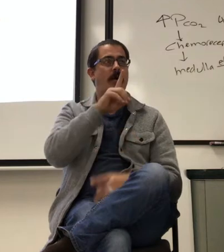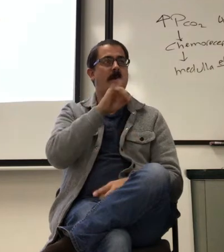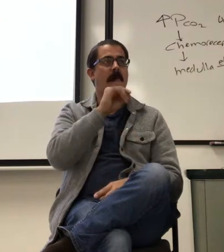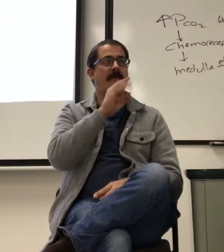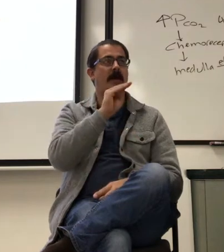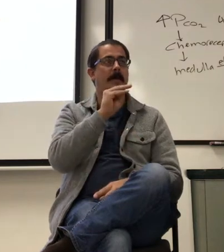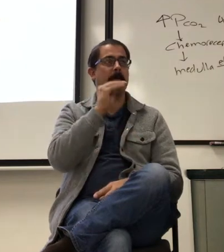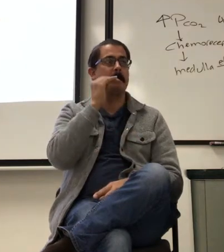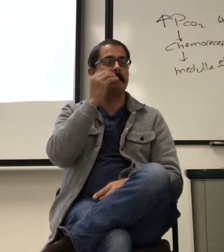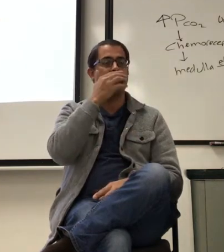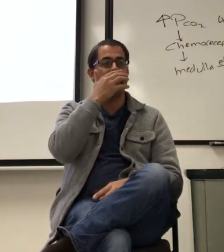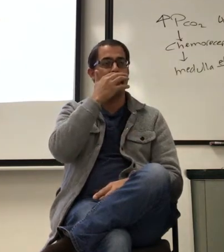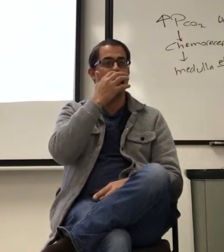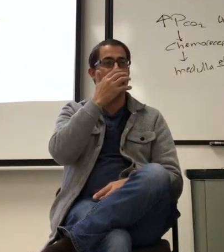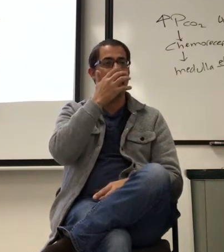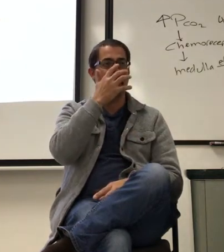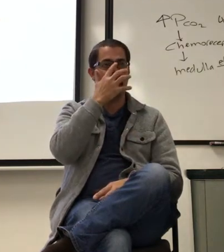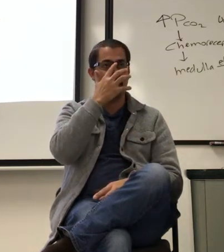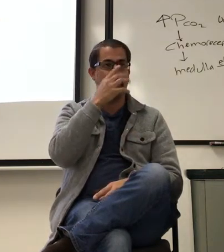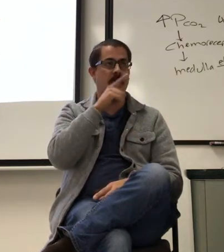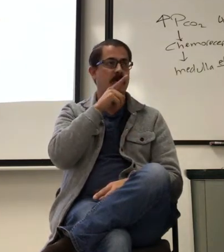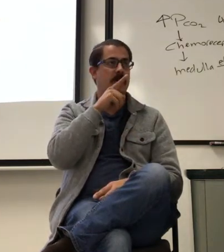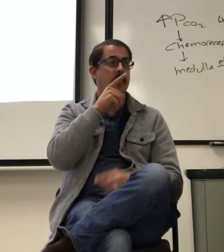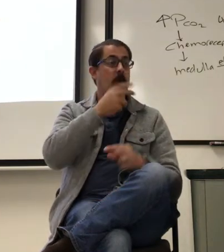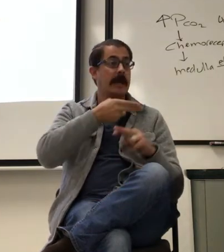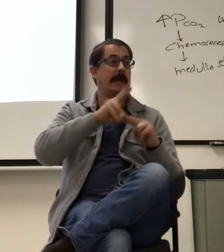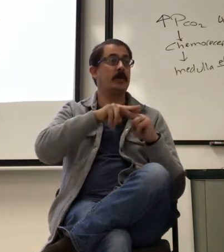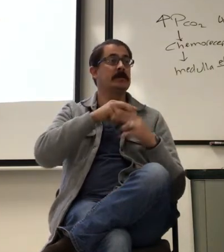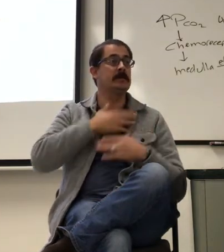What we're doing is we're increasing the ventilation.